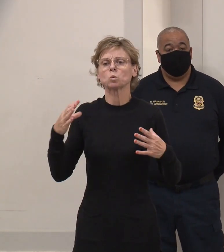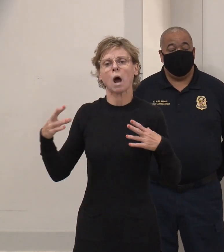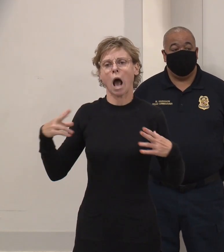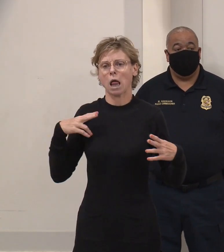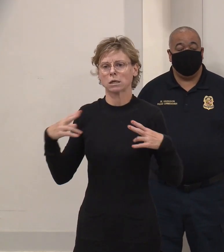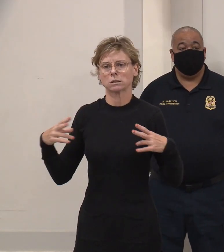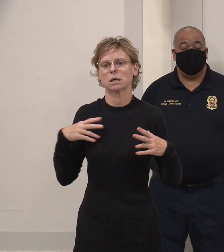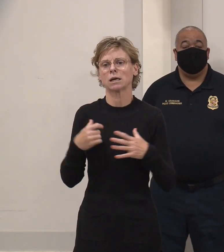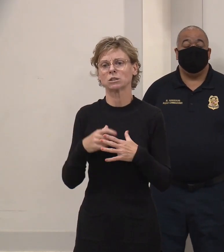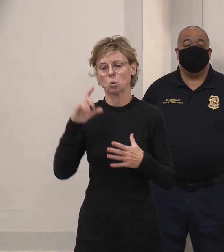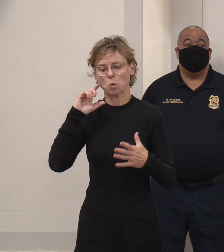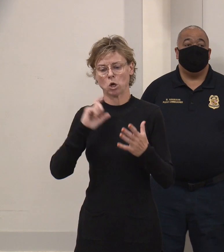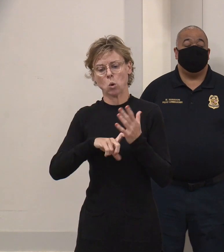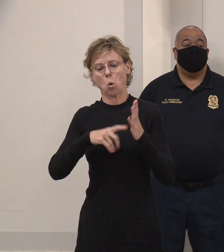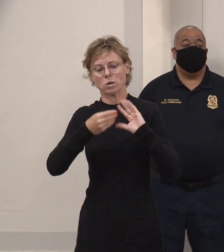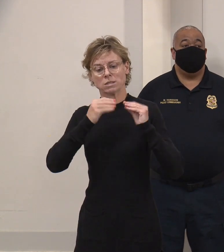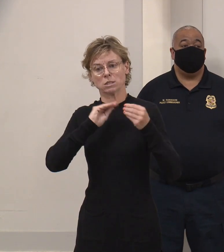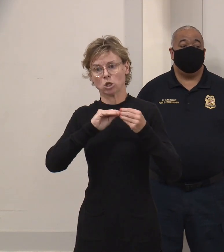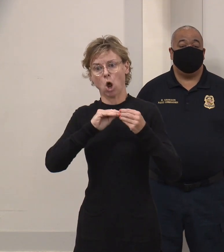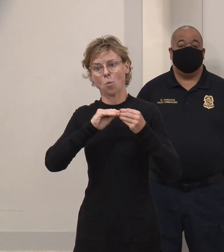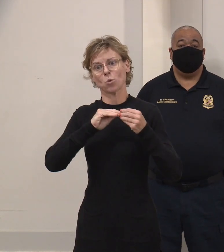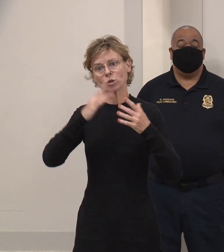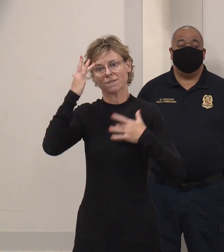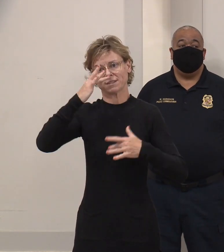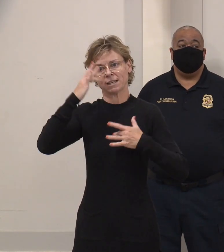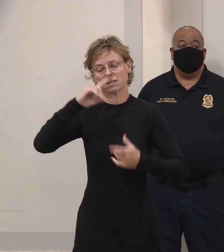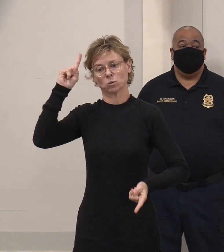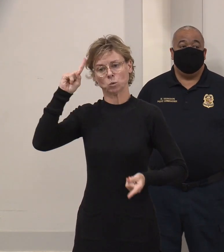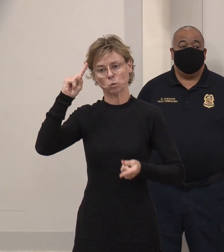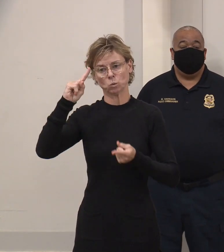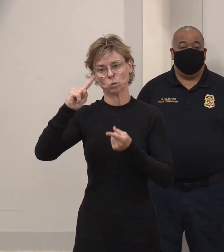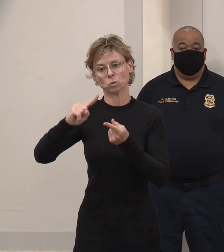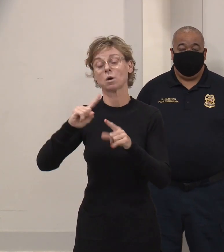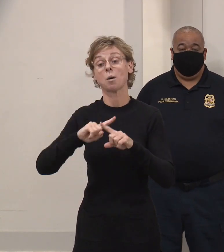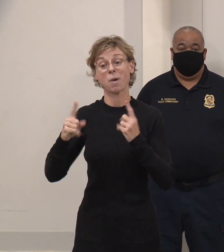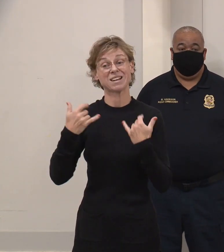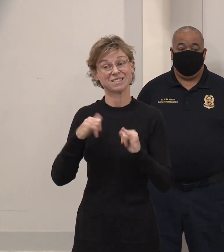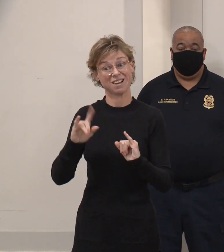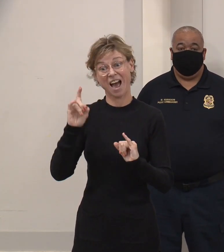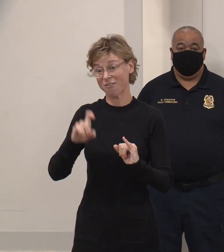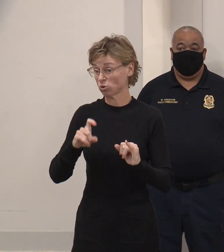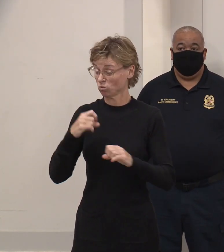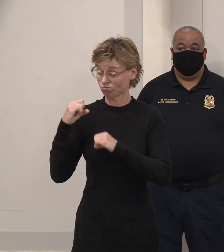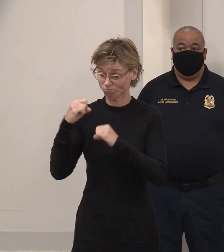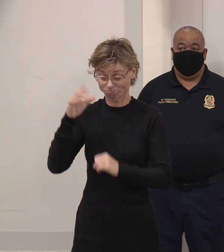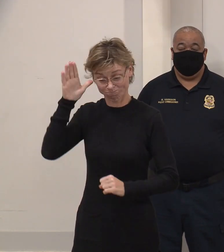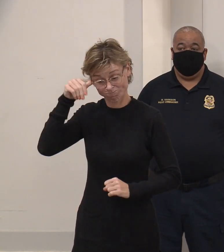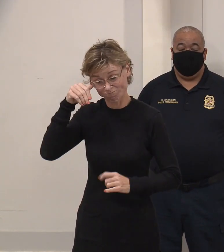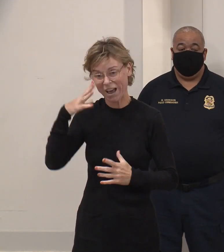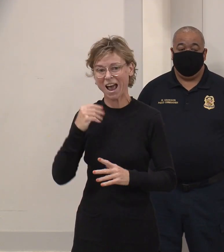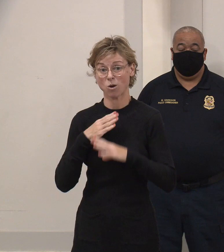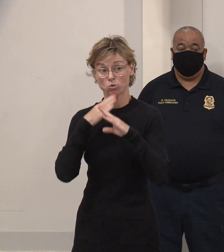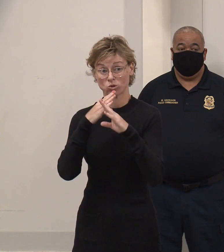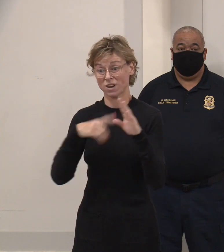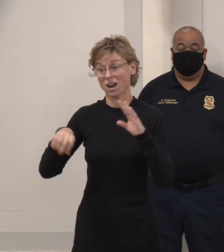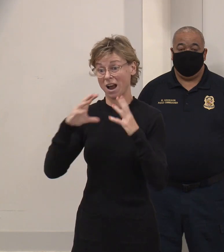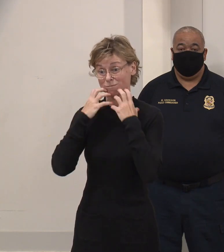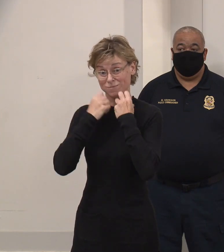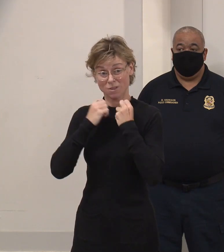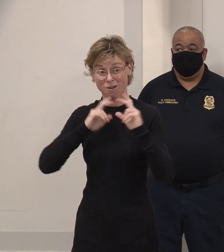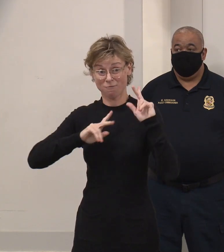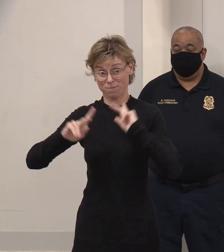seeing case rates trend down, we must remain vigilant and protect our loved ones who can't get vaccinated or who aren't yet fully